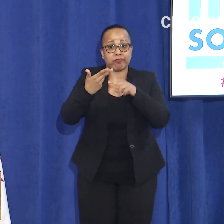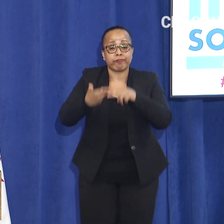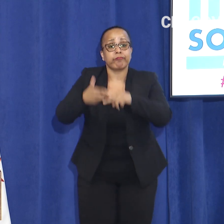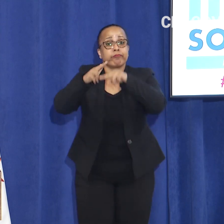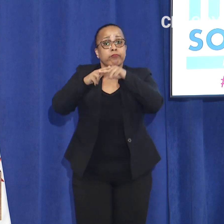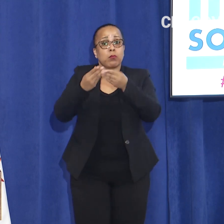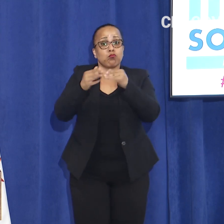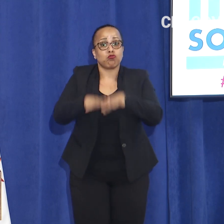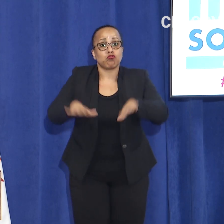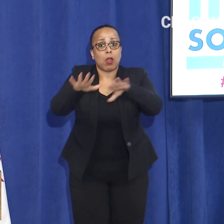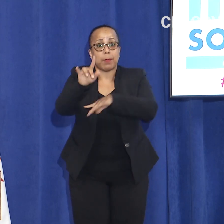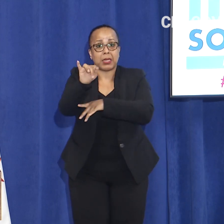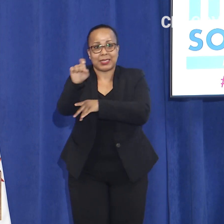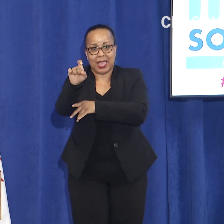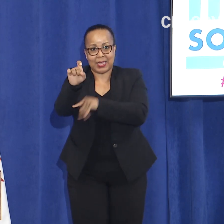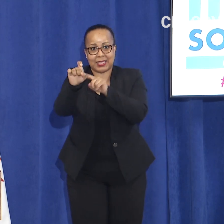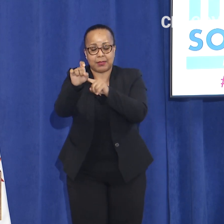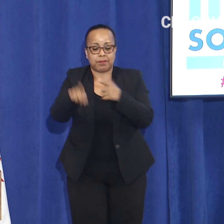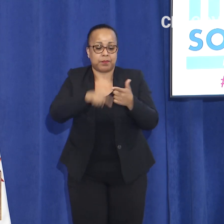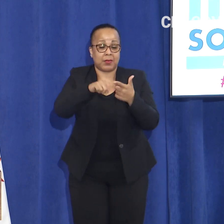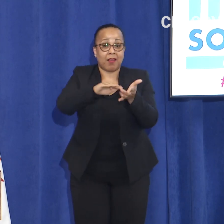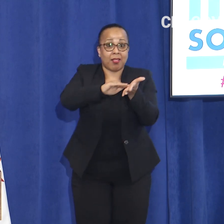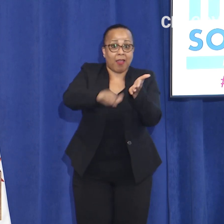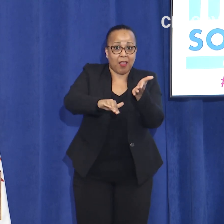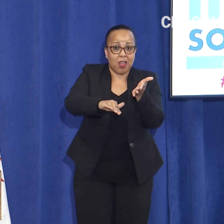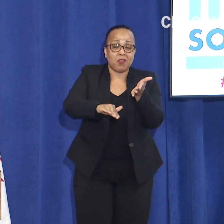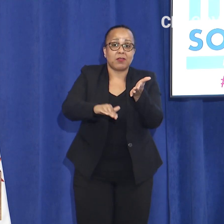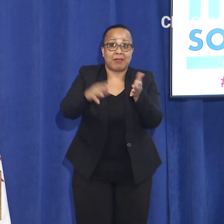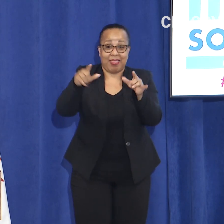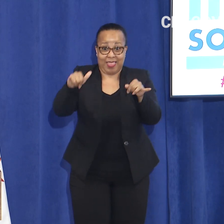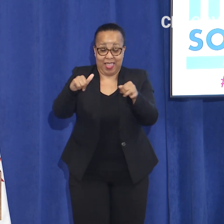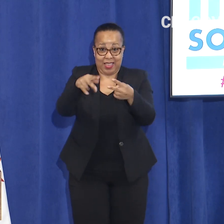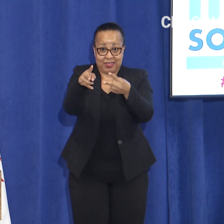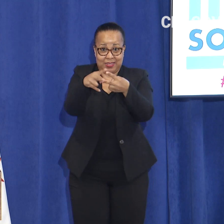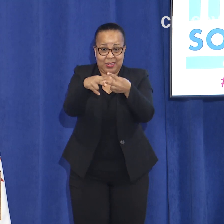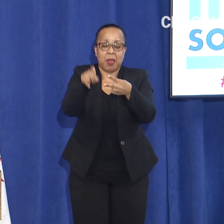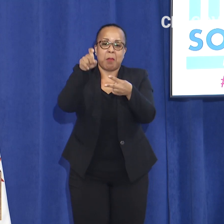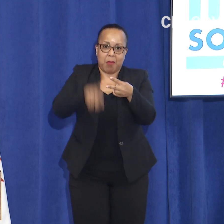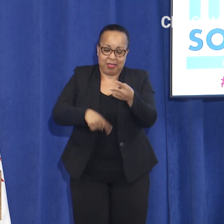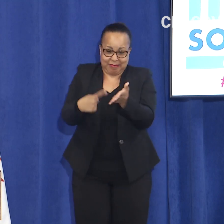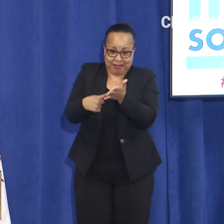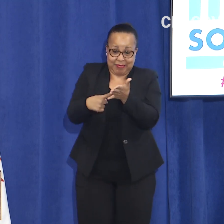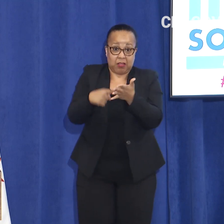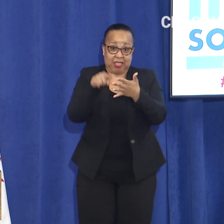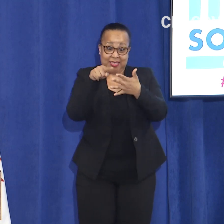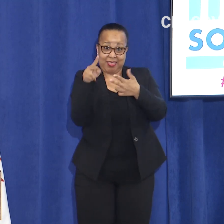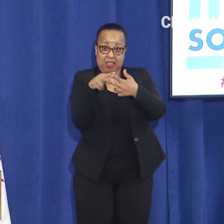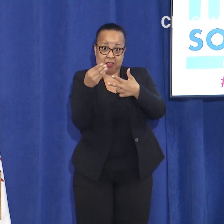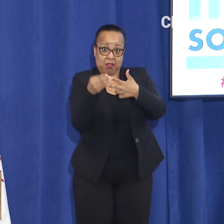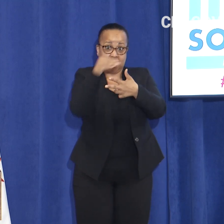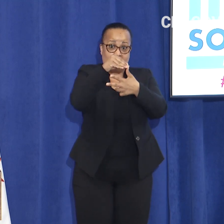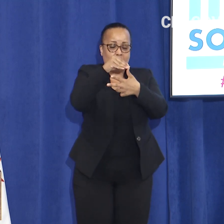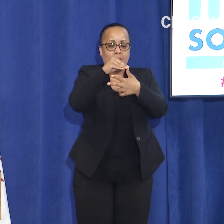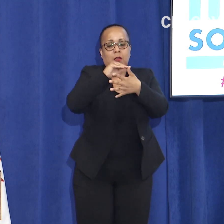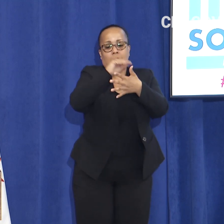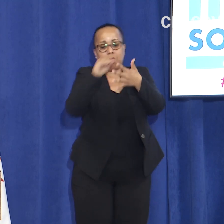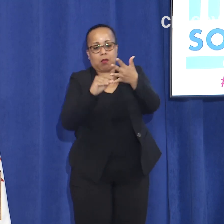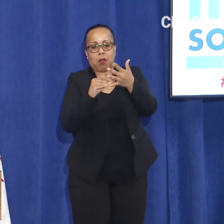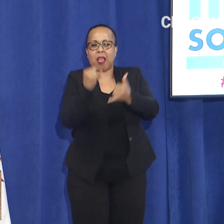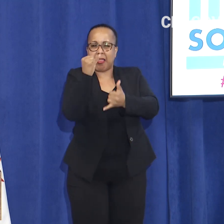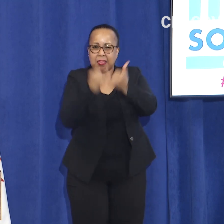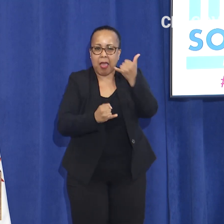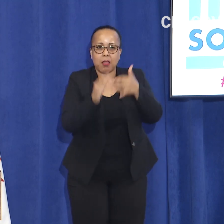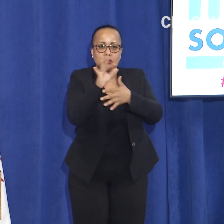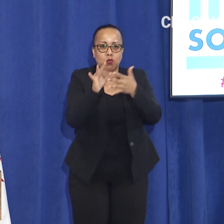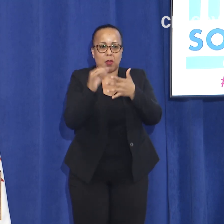taxes and layoffs, have to remain on the table. Those are the last choices and tools that I